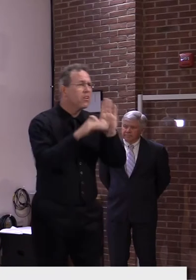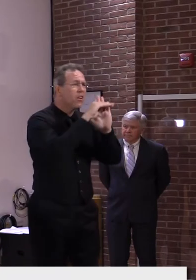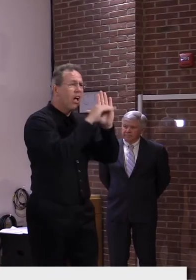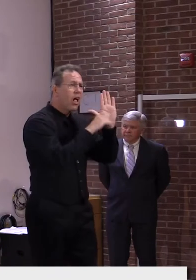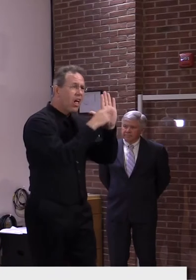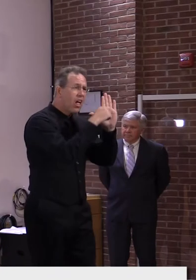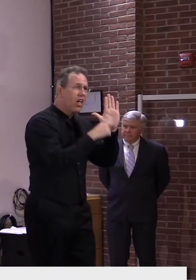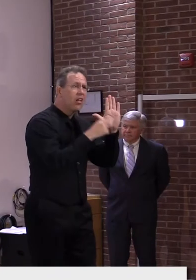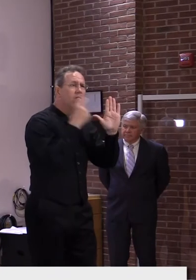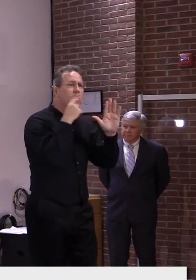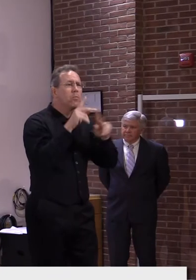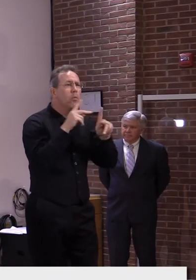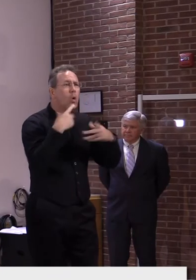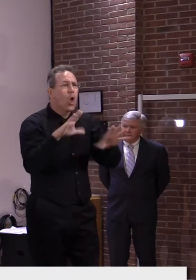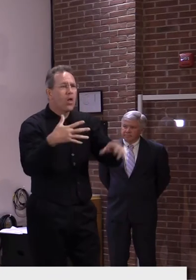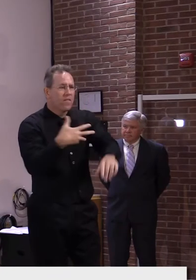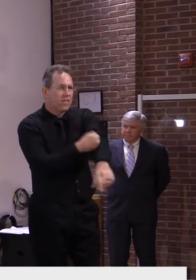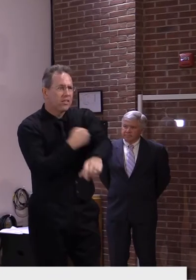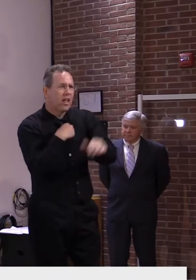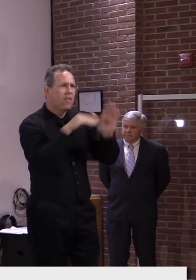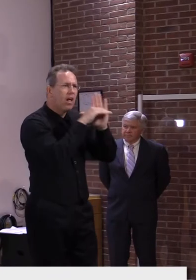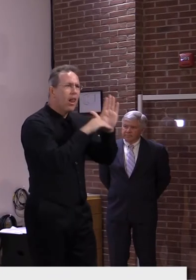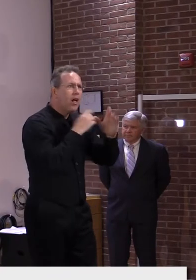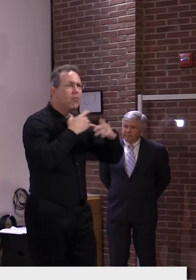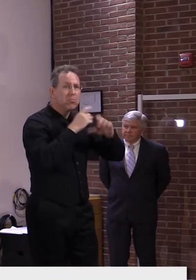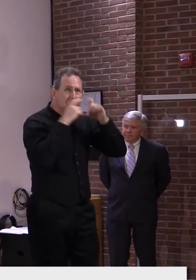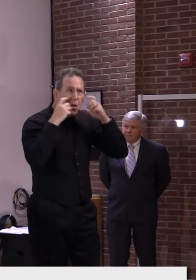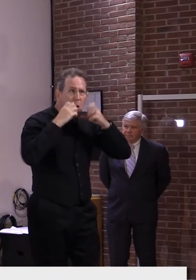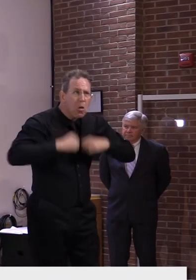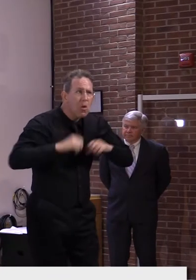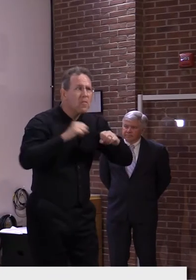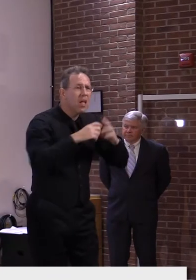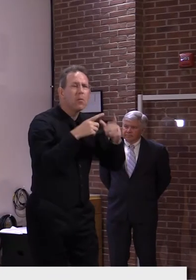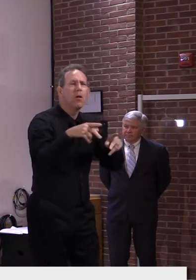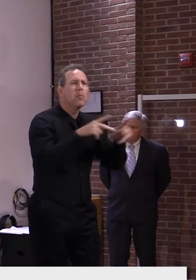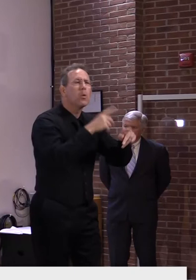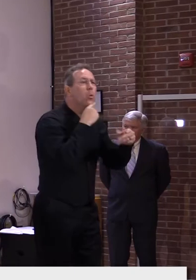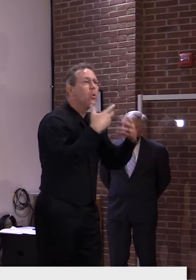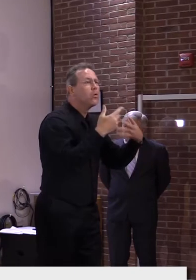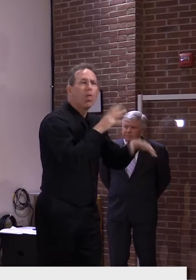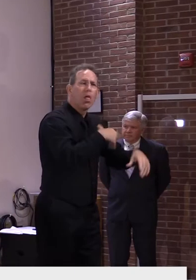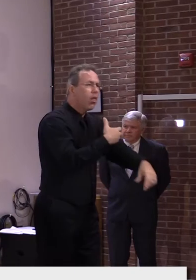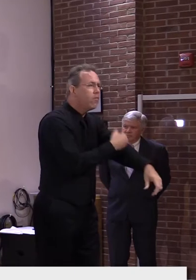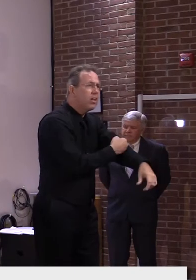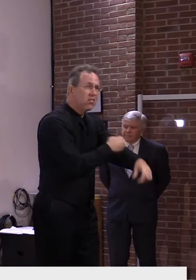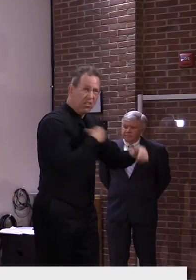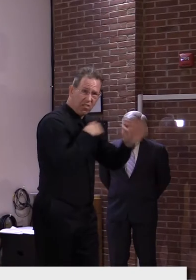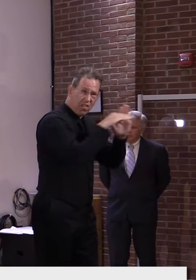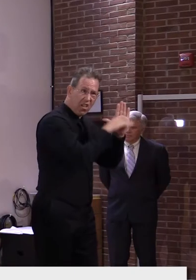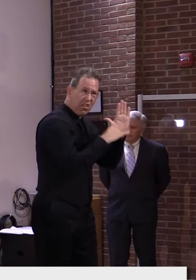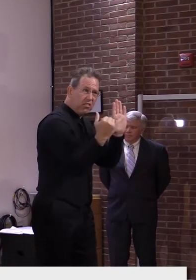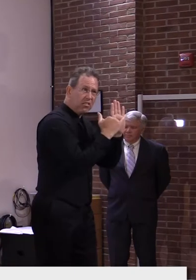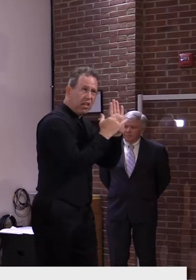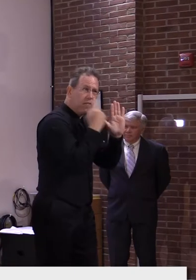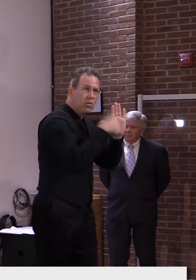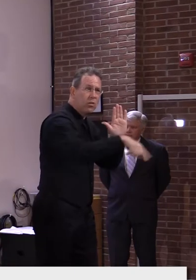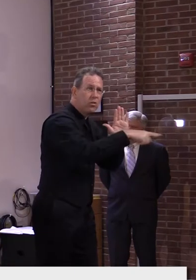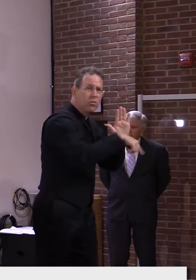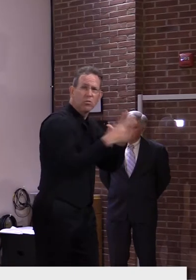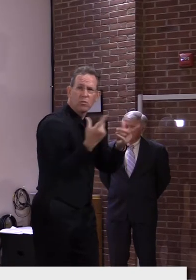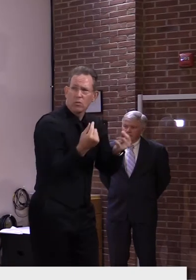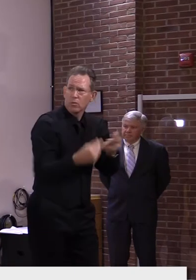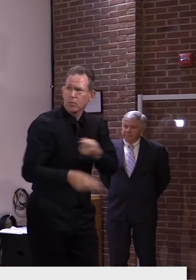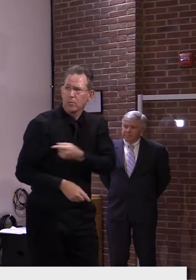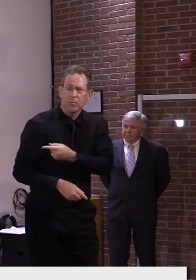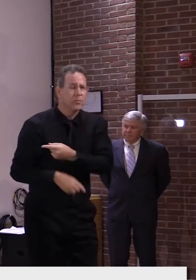but they've been fully vaccinated. What's the decision process there? Yeah, so the decision process is still, if you have